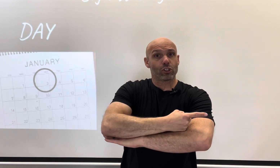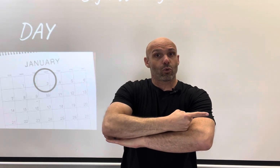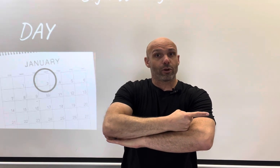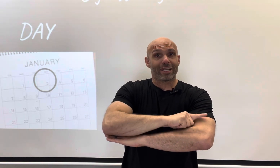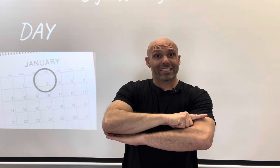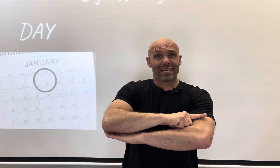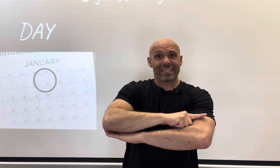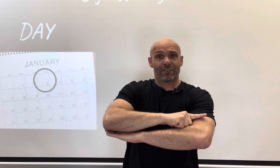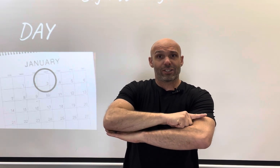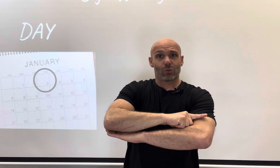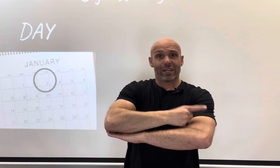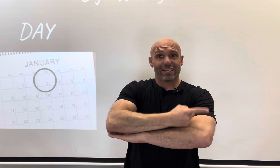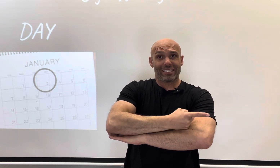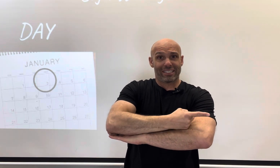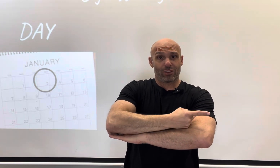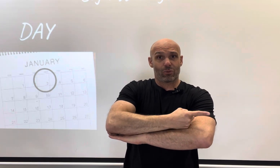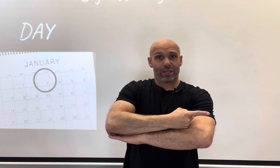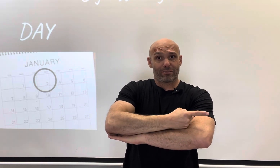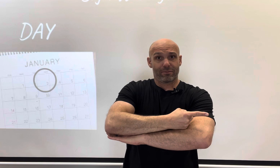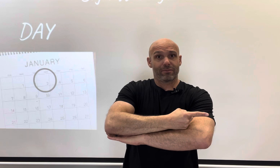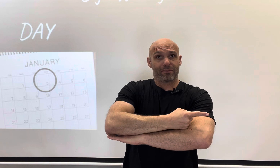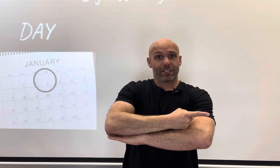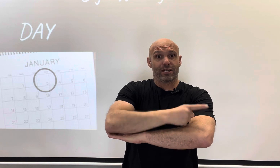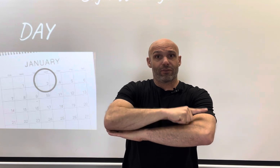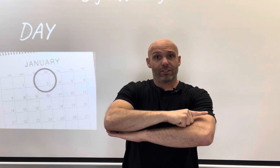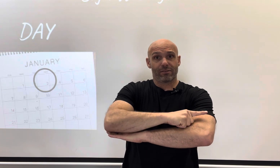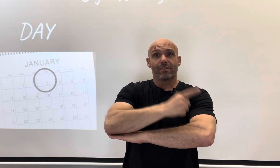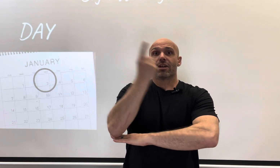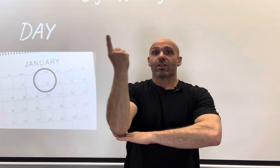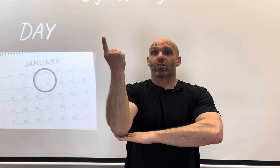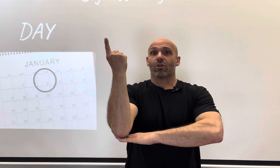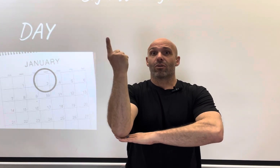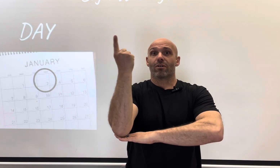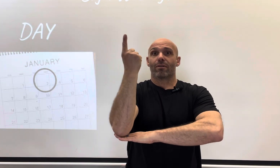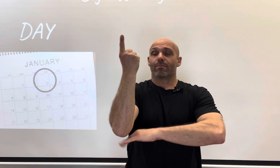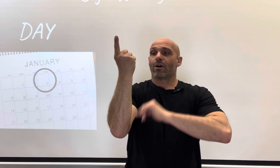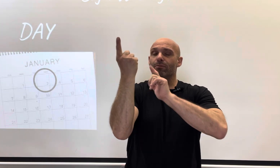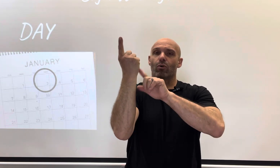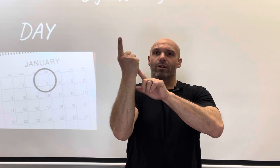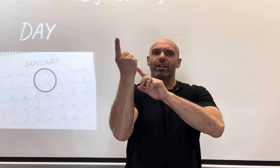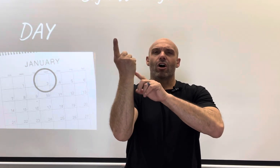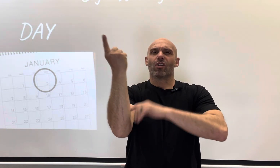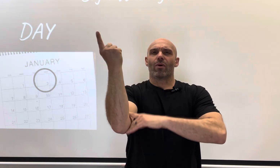toward me. It's not down this way. It's this way. See the difference? So palm toward me all the way.